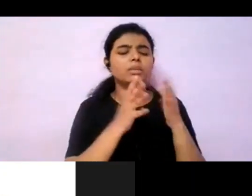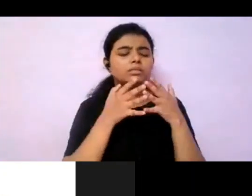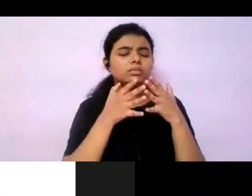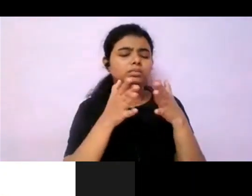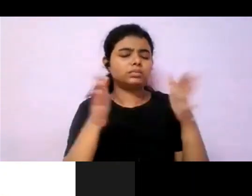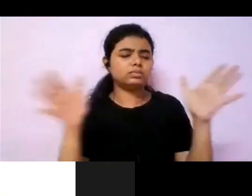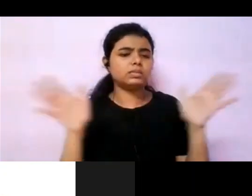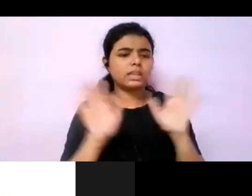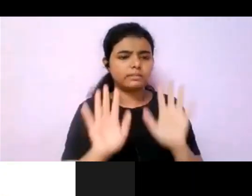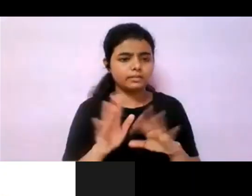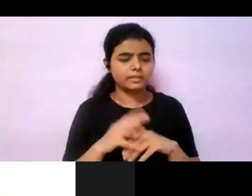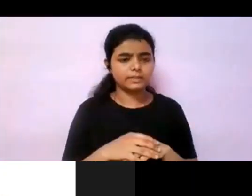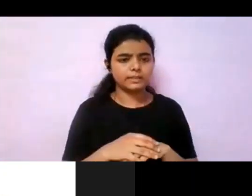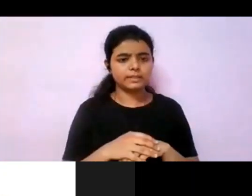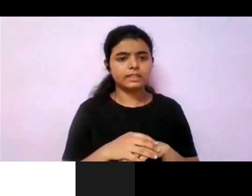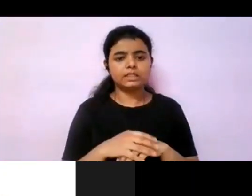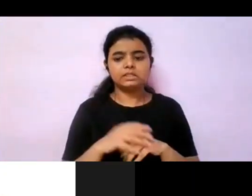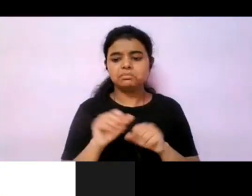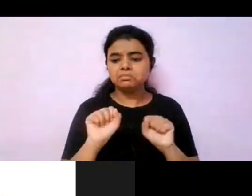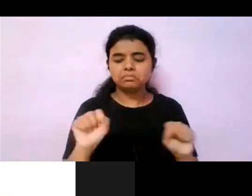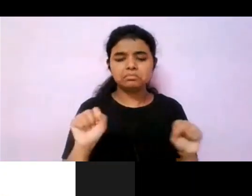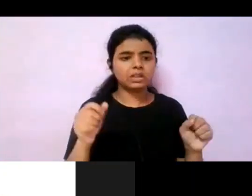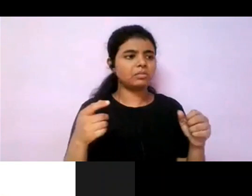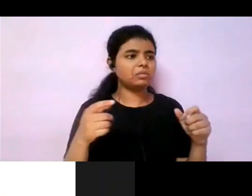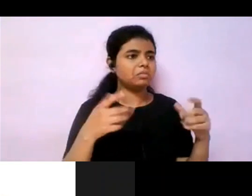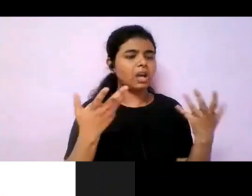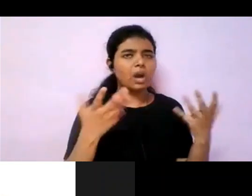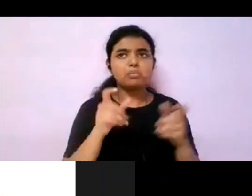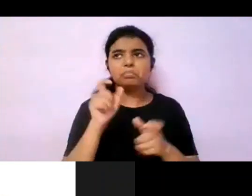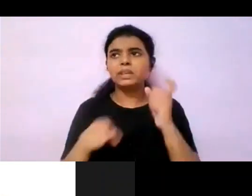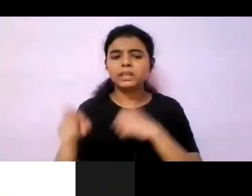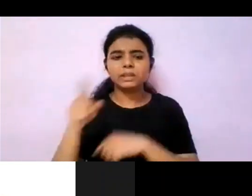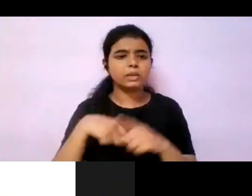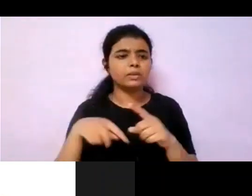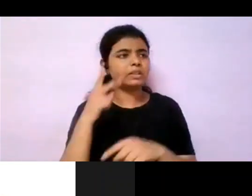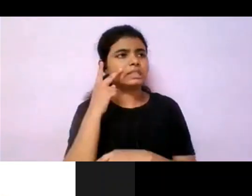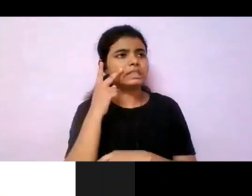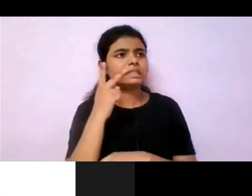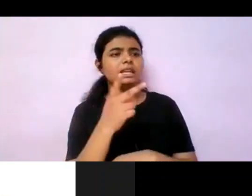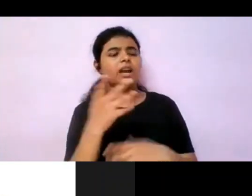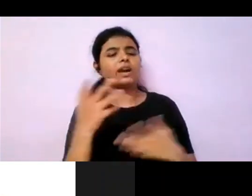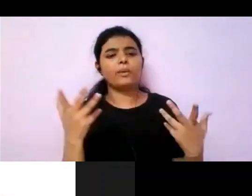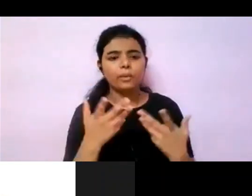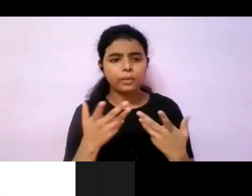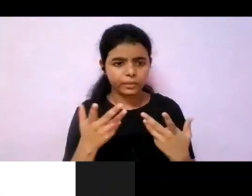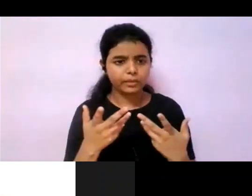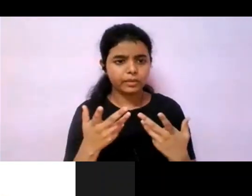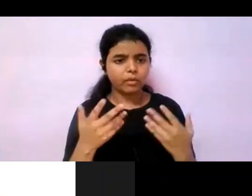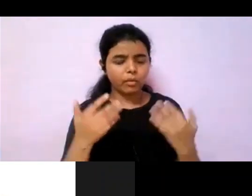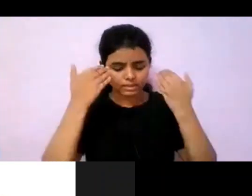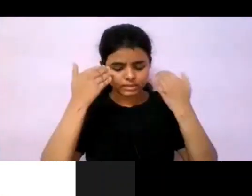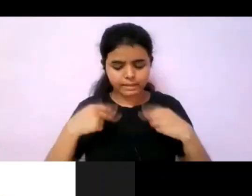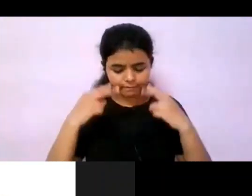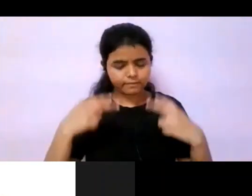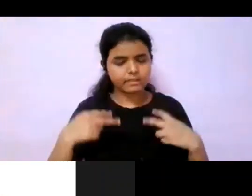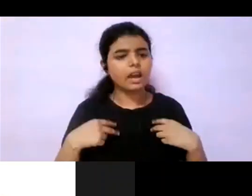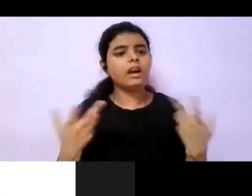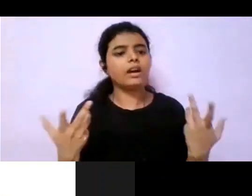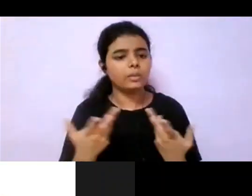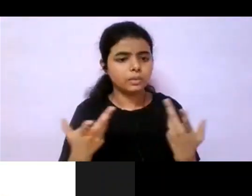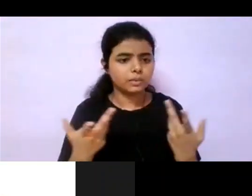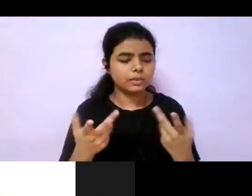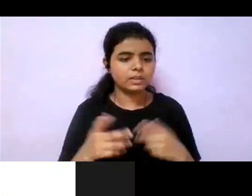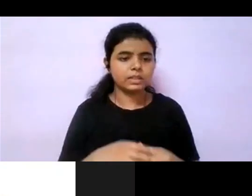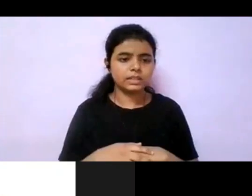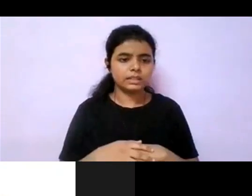imaginaries and symbolic orders frame how people see themselves. And so I think